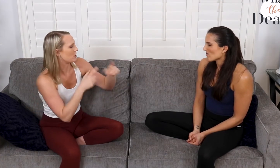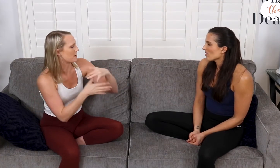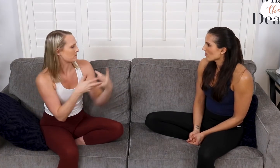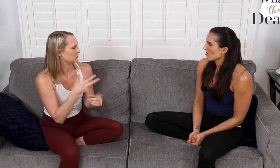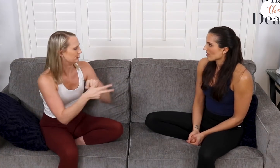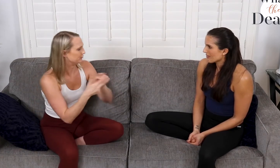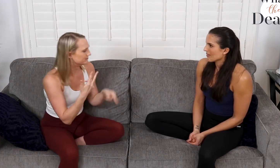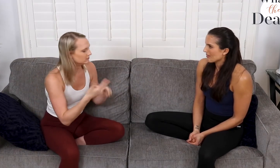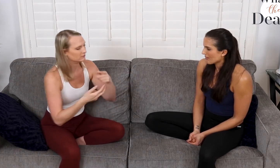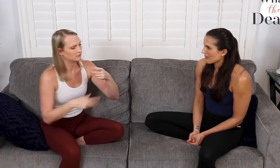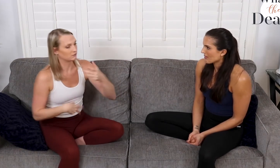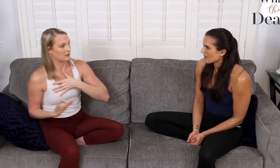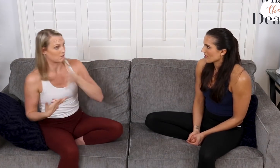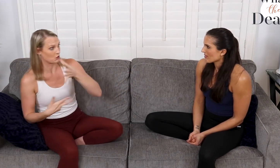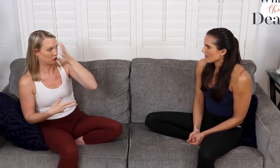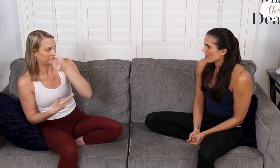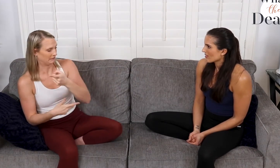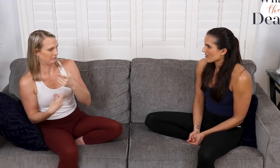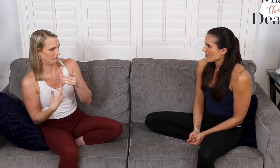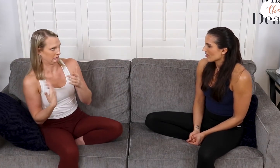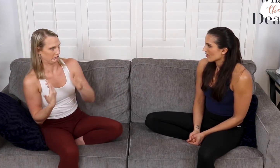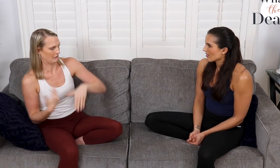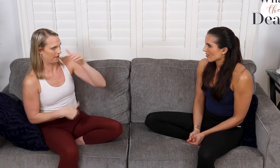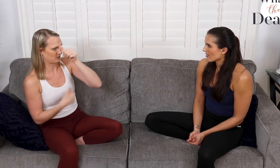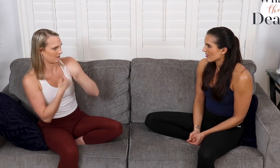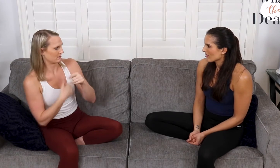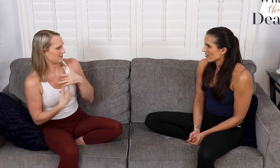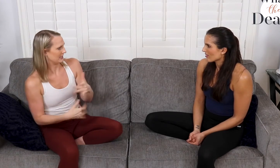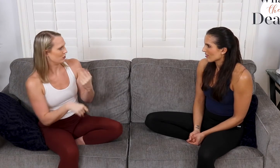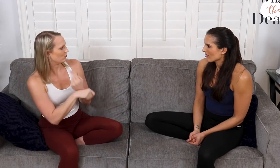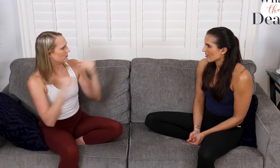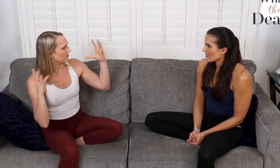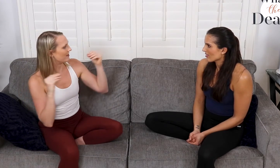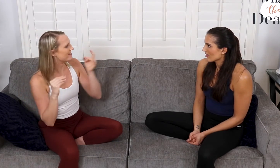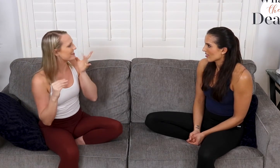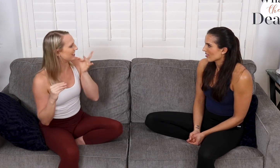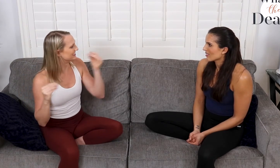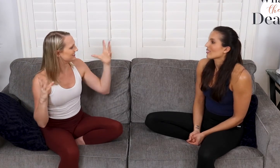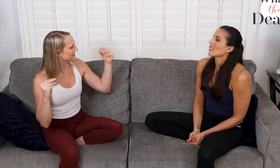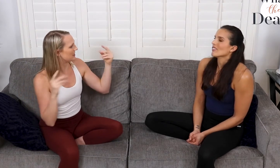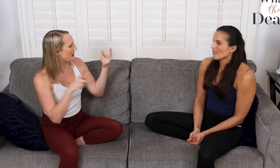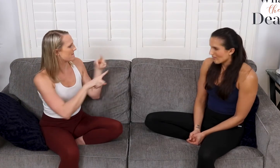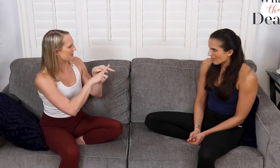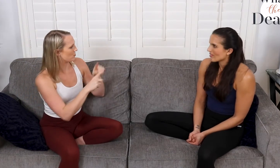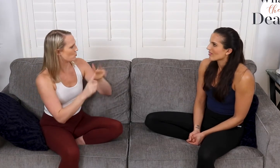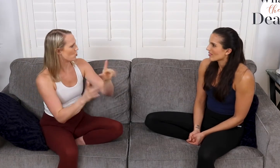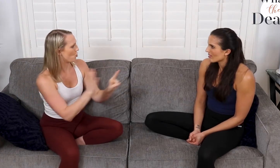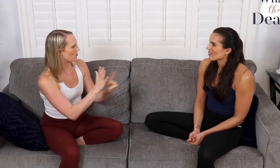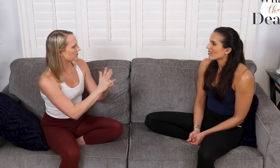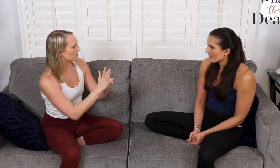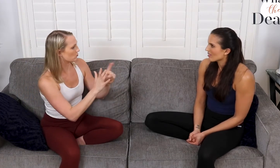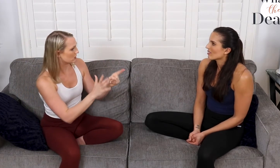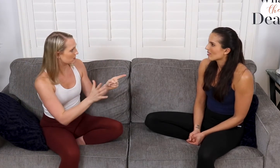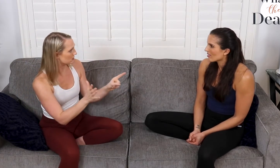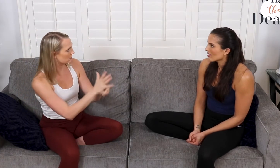to share. Without the communication barriers, you're able to learn about us and our connections